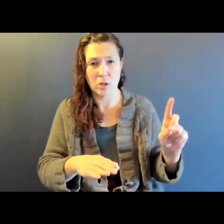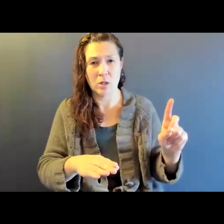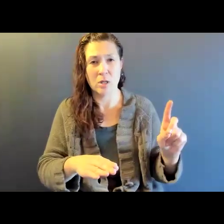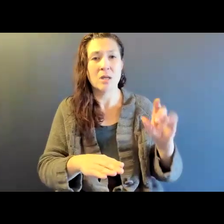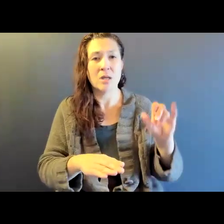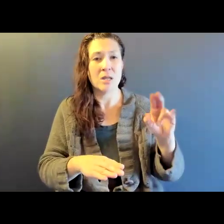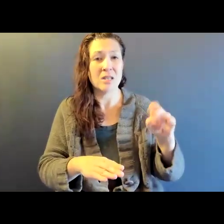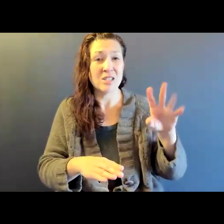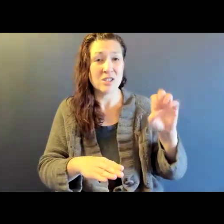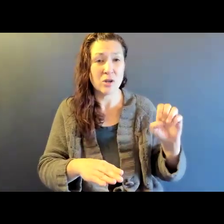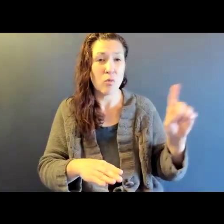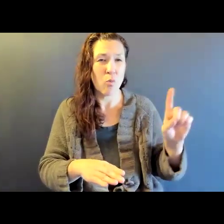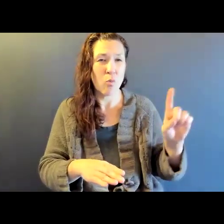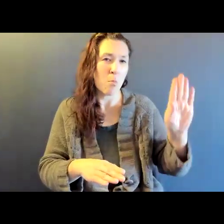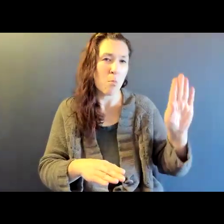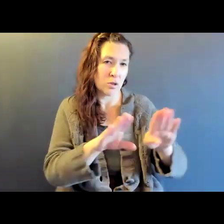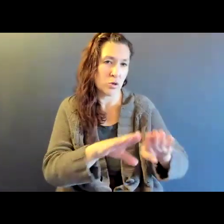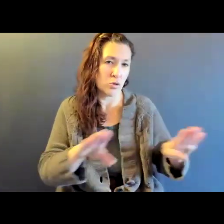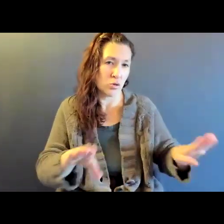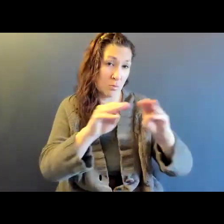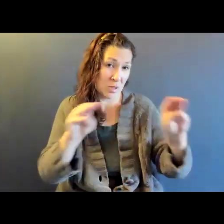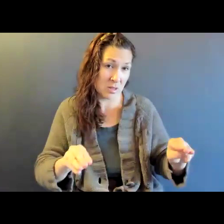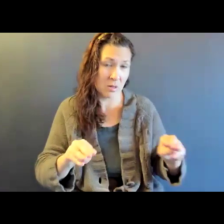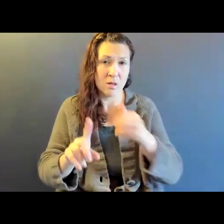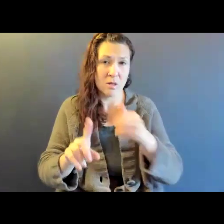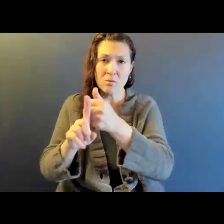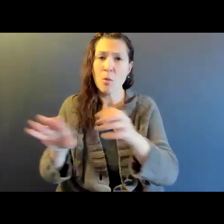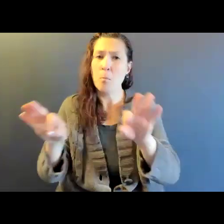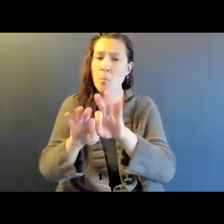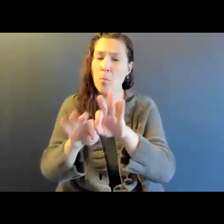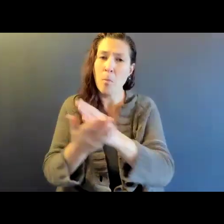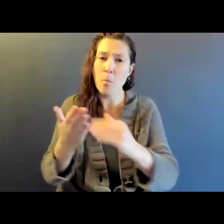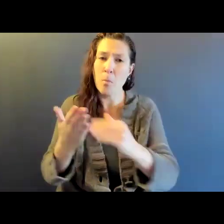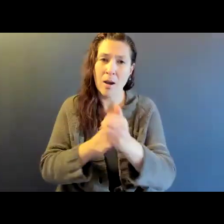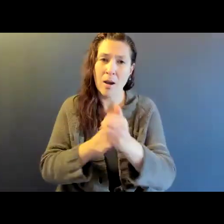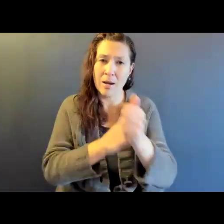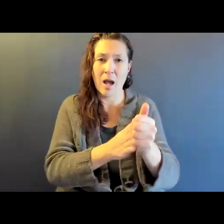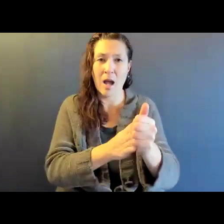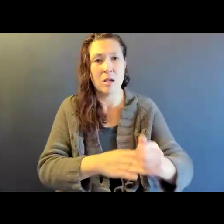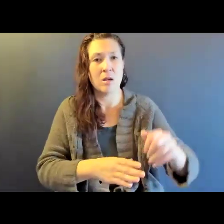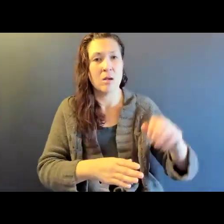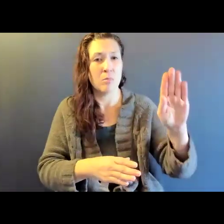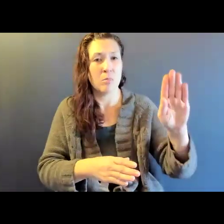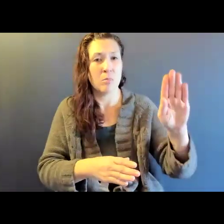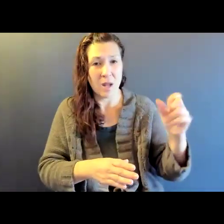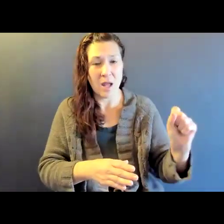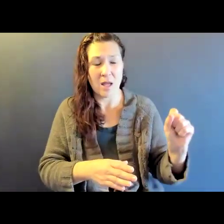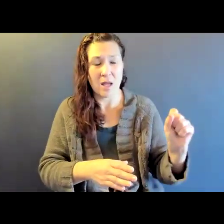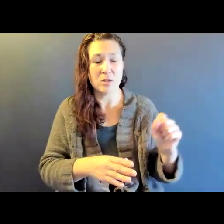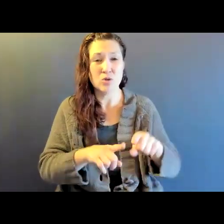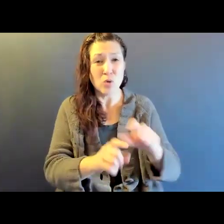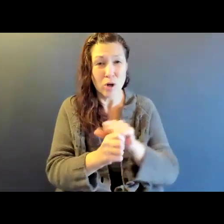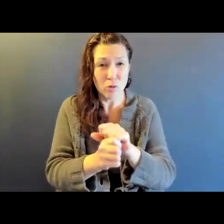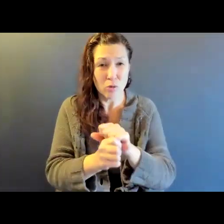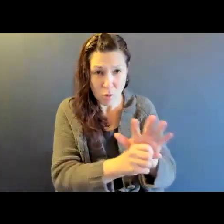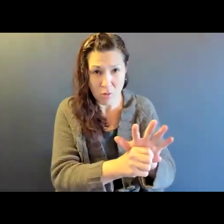Museum. Chair Robinson was instrumental in helping to guide the district out of the COVID-19 pandemic and through a period of